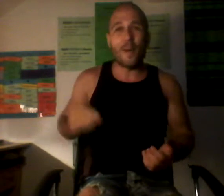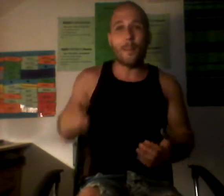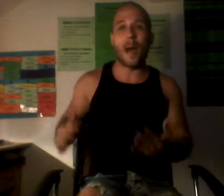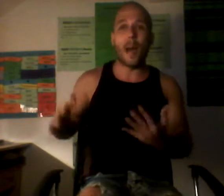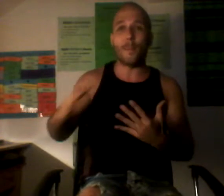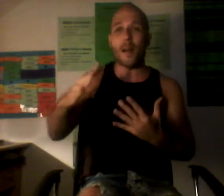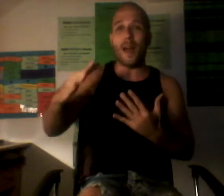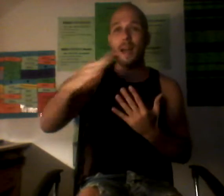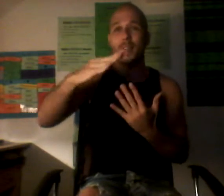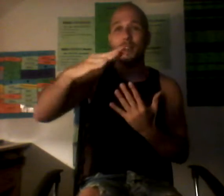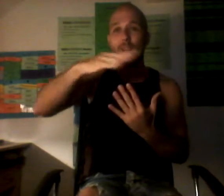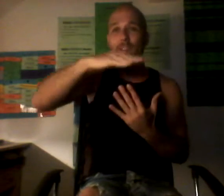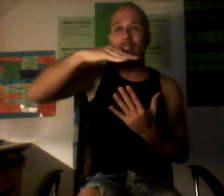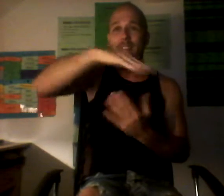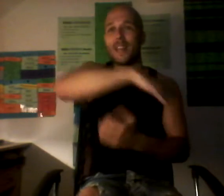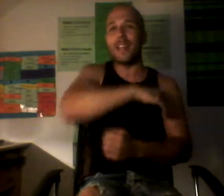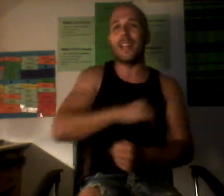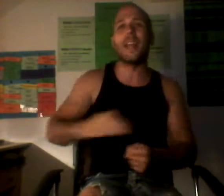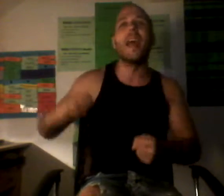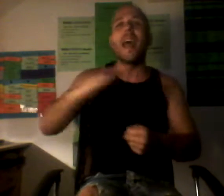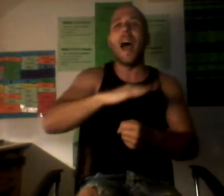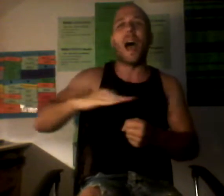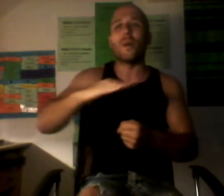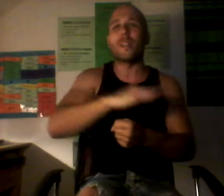my priority.